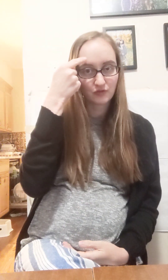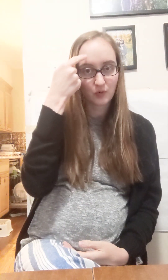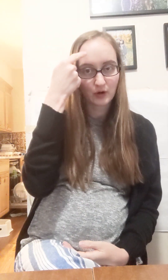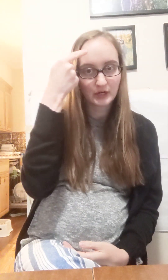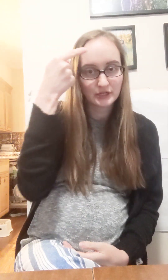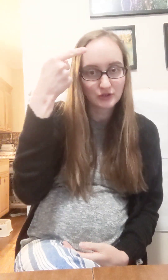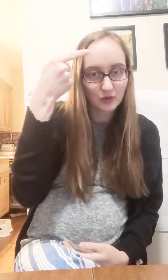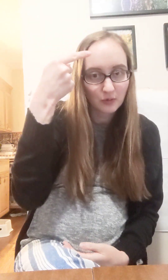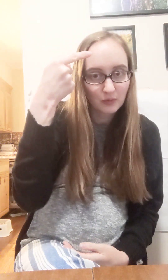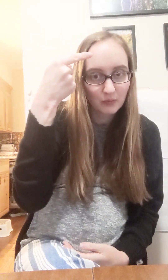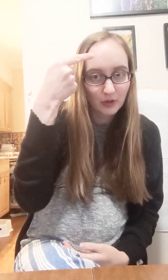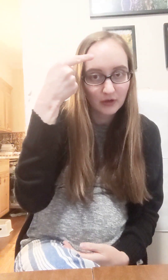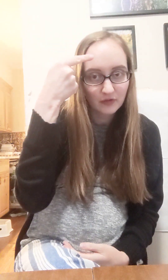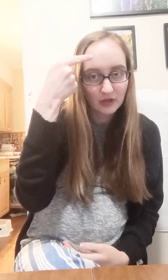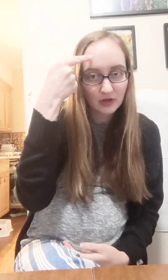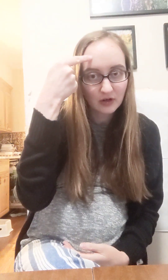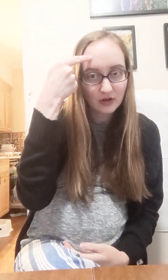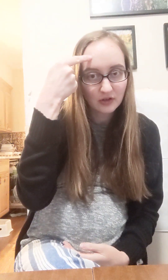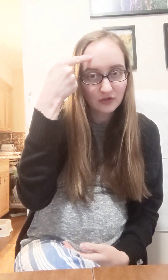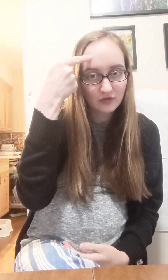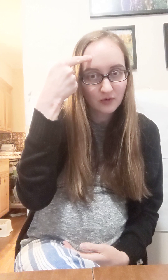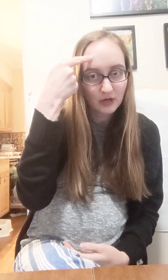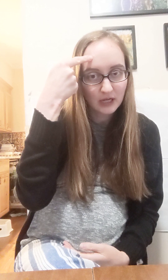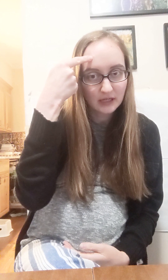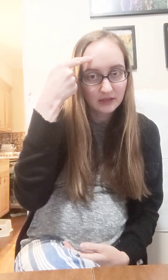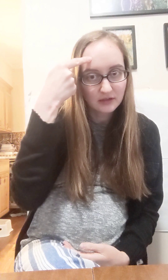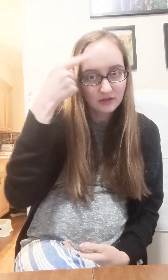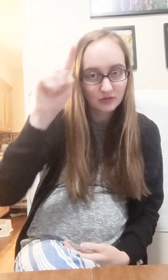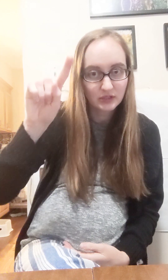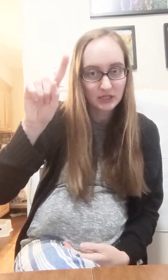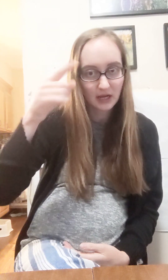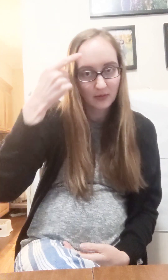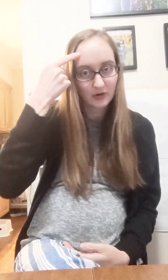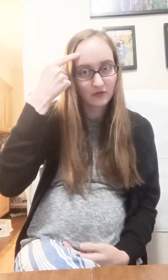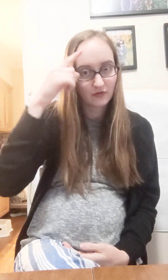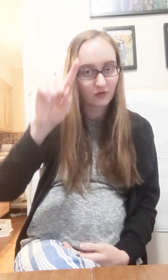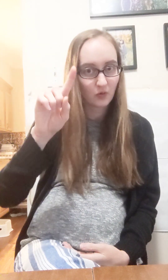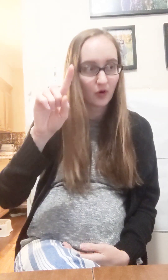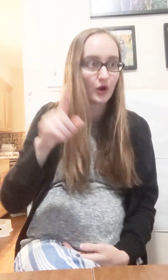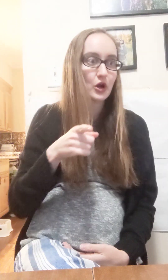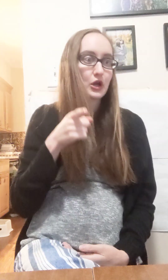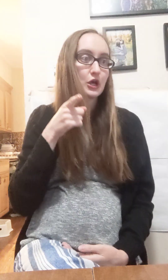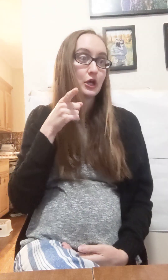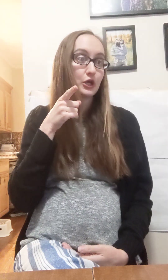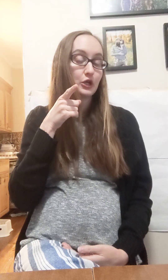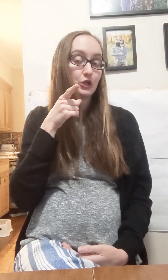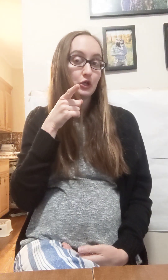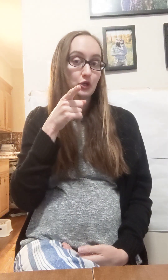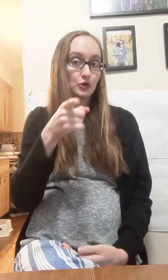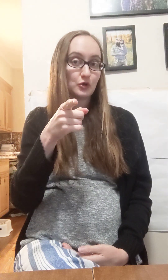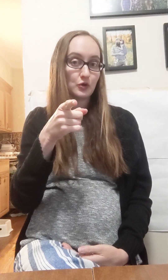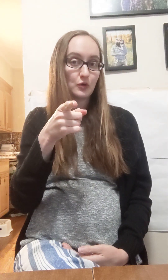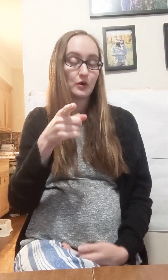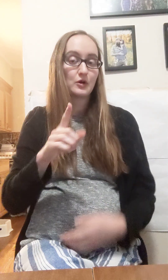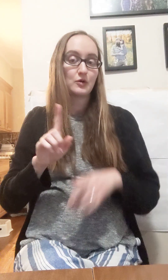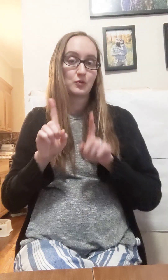For is you put your finger on your forehead and twist it outward. For you